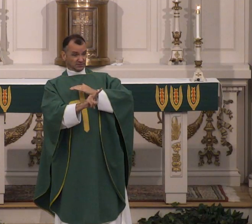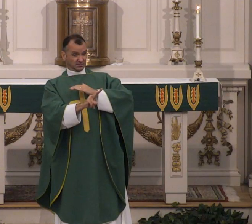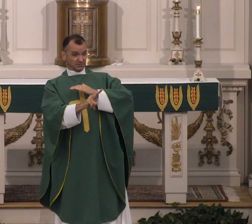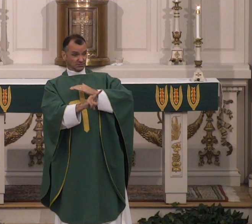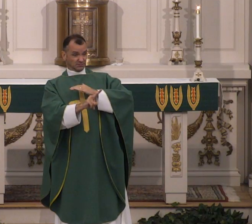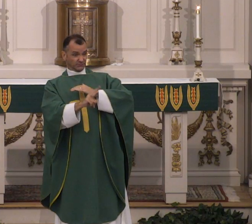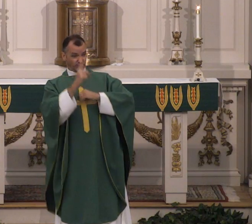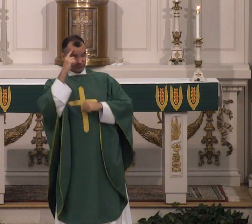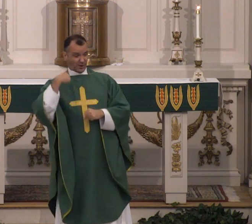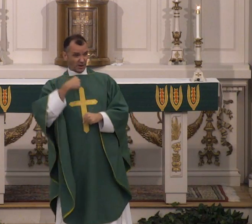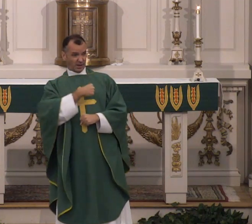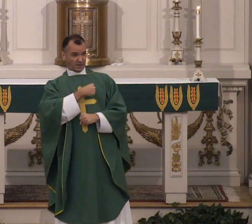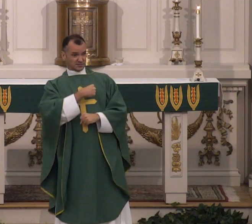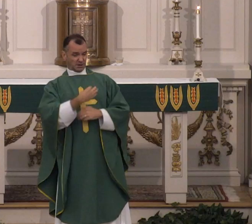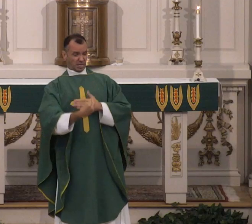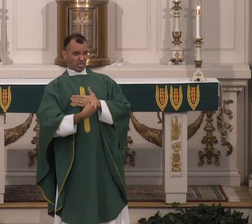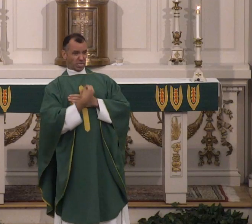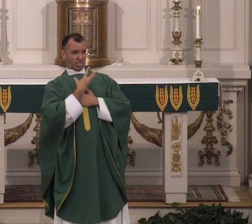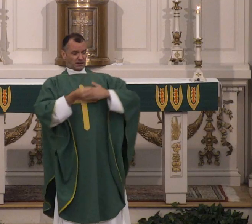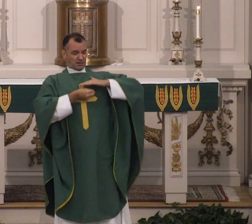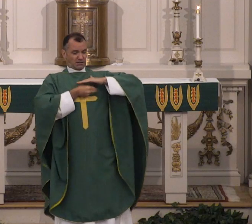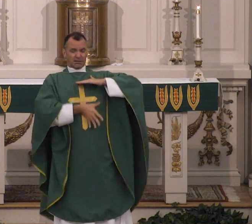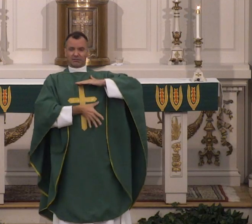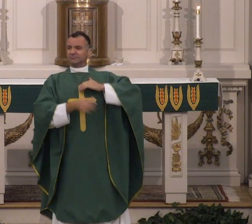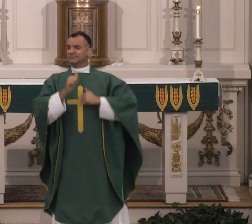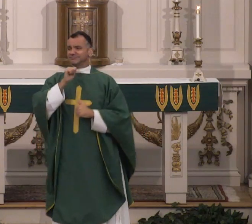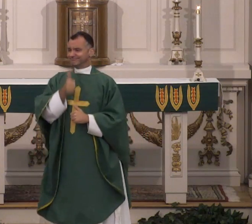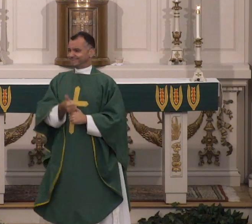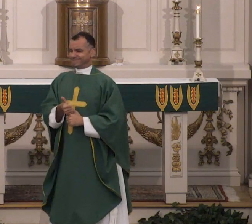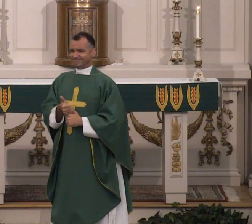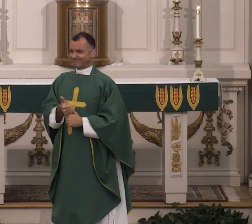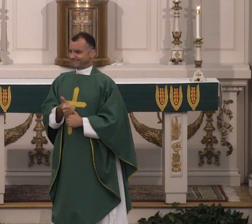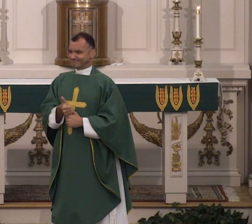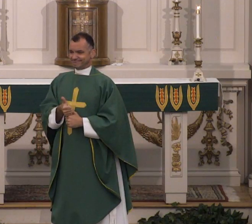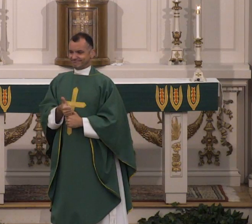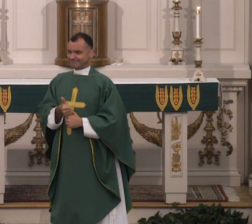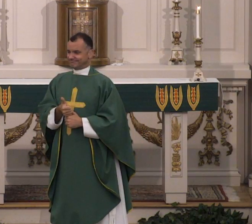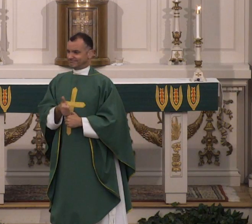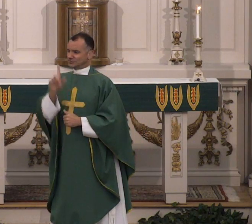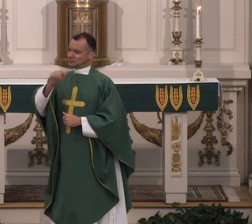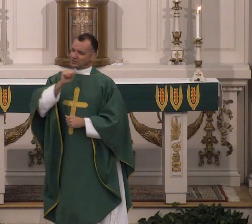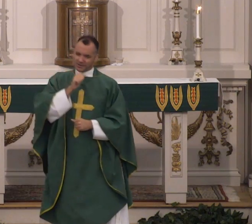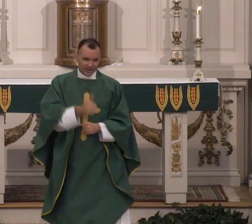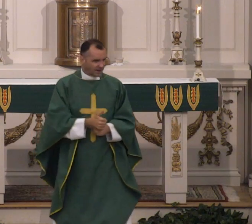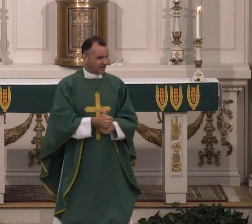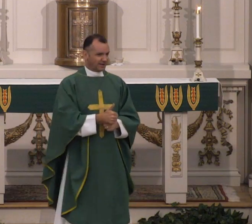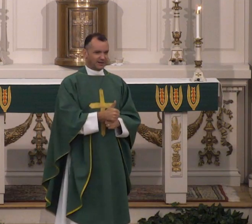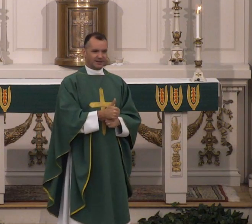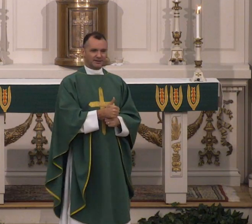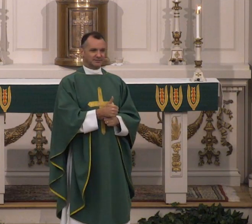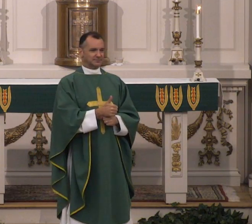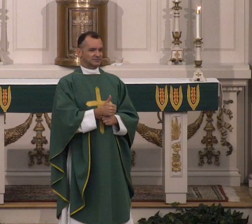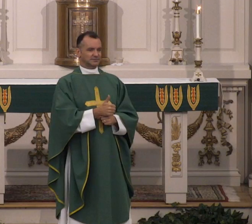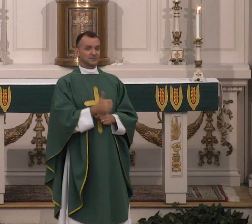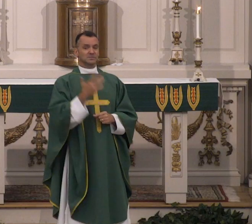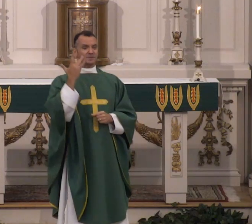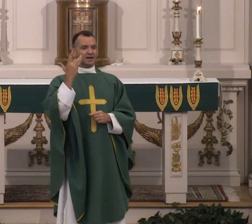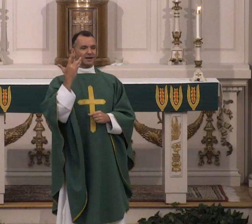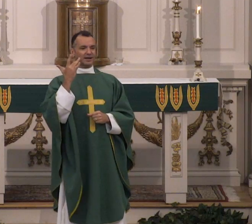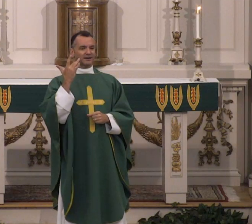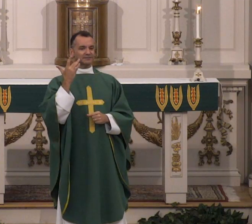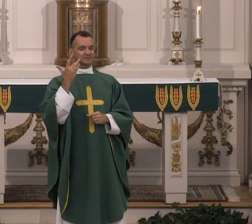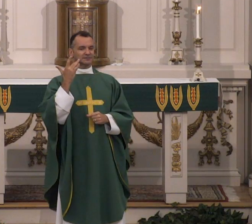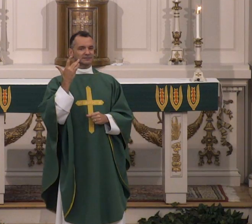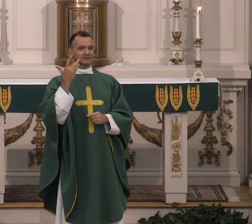that they can think that they're never wrong. And that can, sometimes their predictions can make us feel disheartened, but we